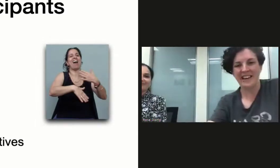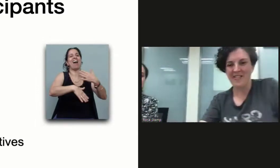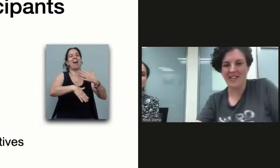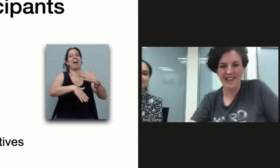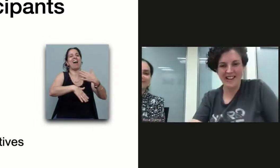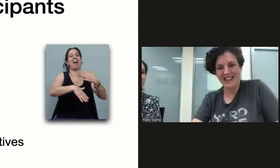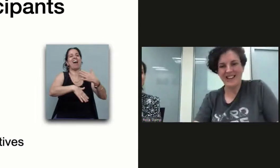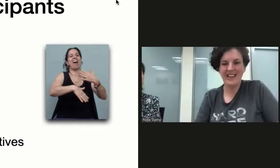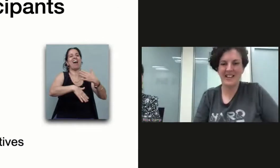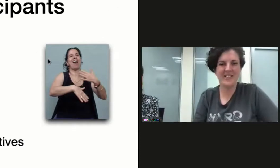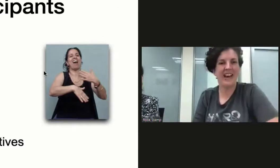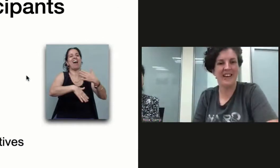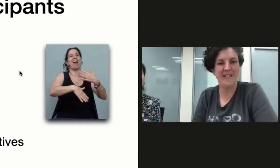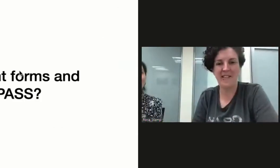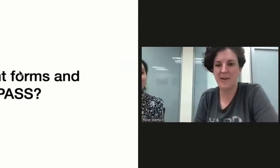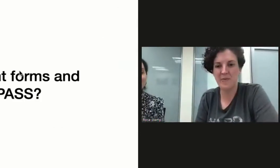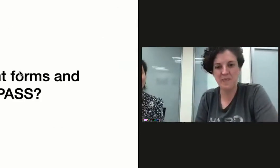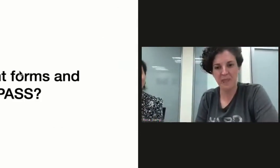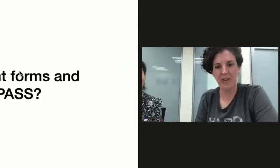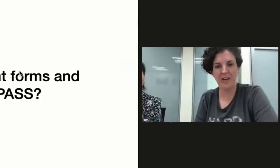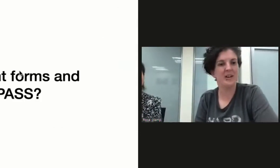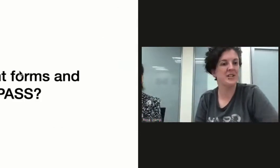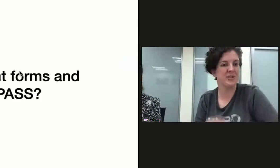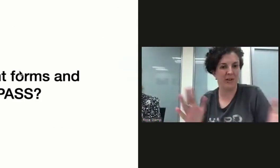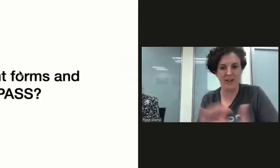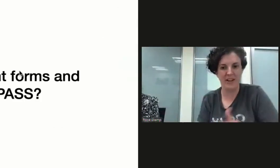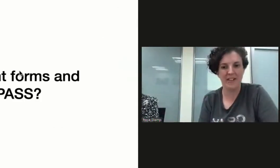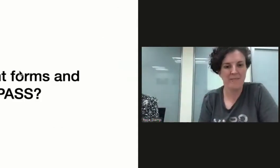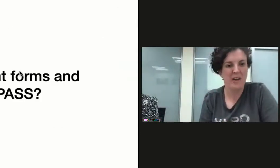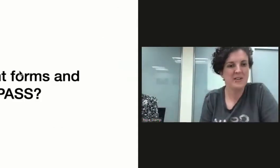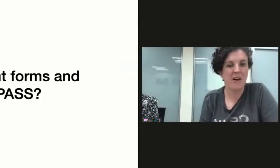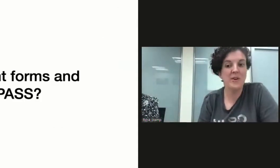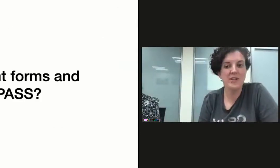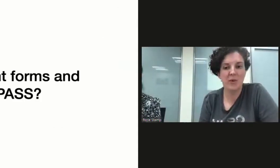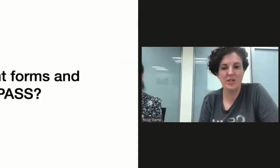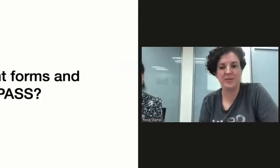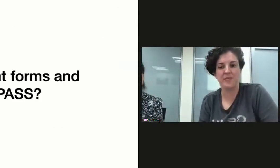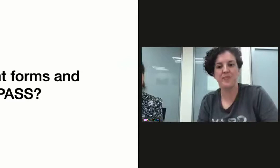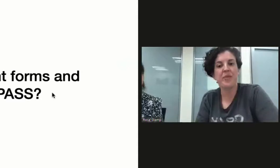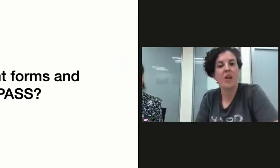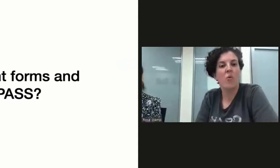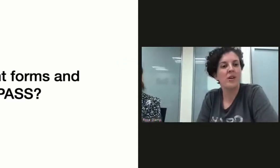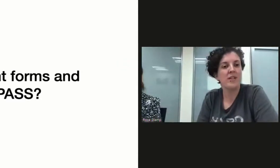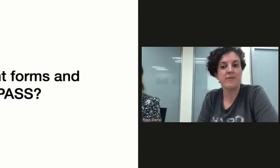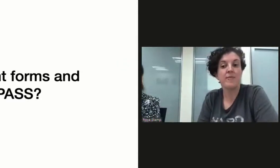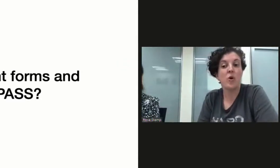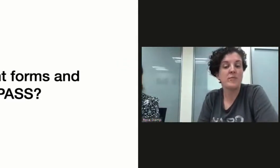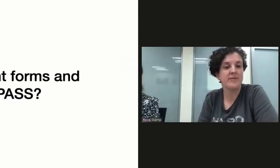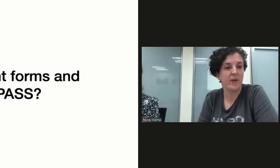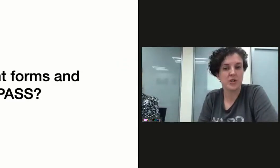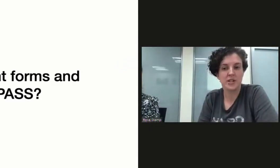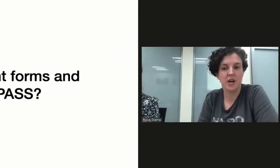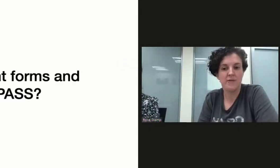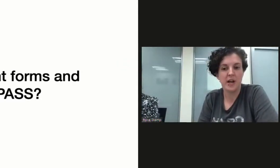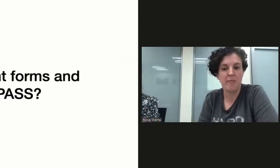Thank you, Svetlana. Okay, so on to our findings. So our first question, what are the different forms